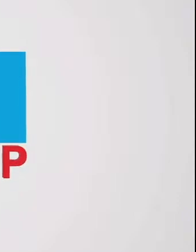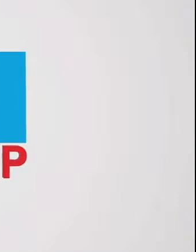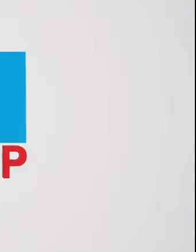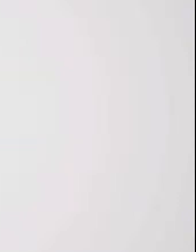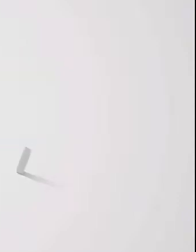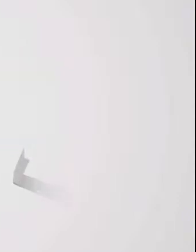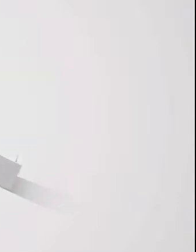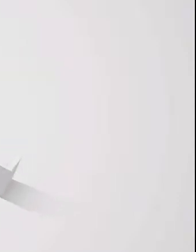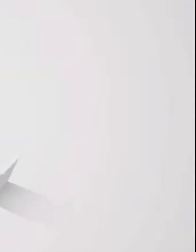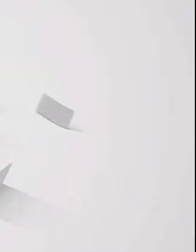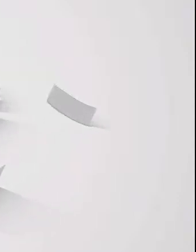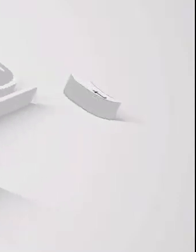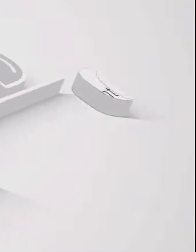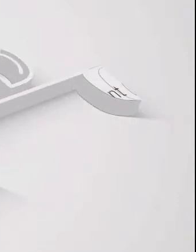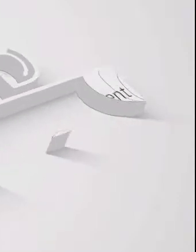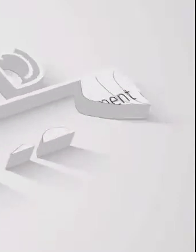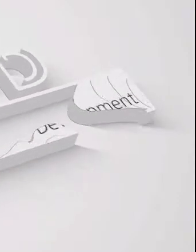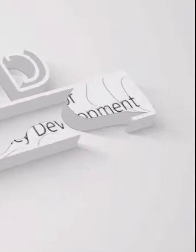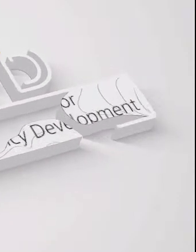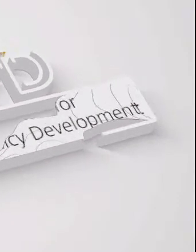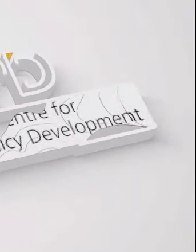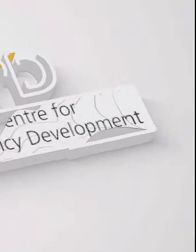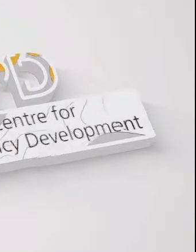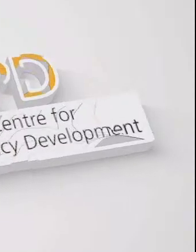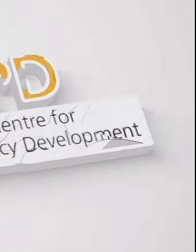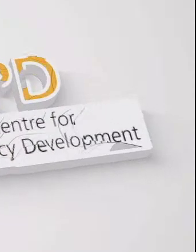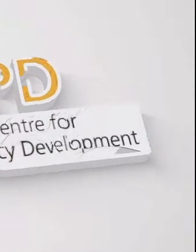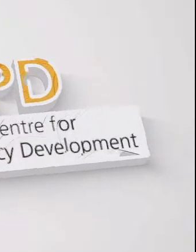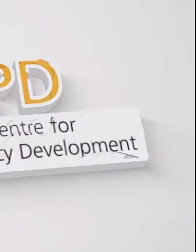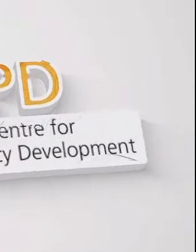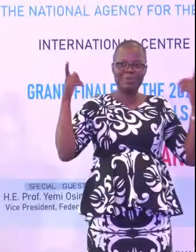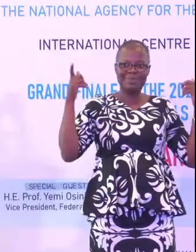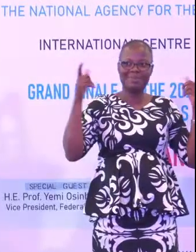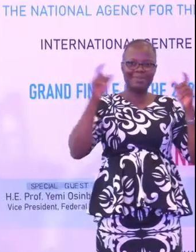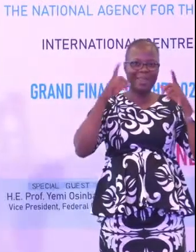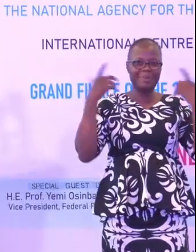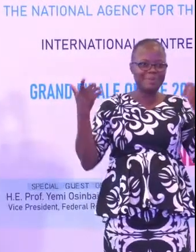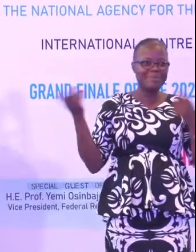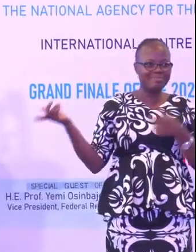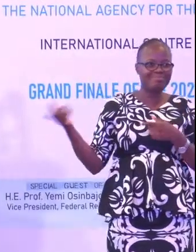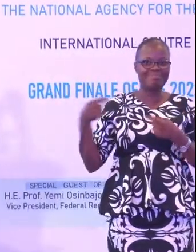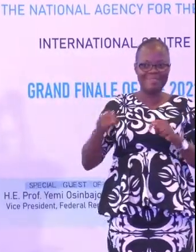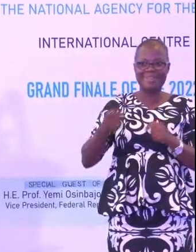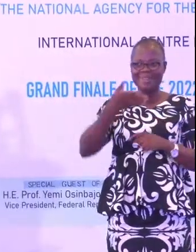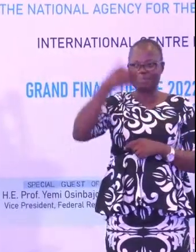Well, I'm not much taller than Catriona, but I'll try my best.